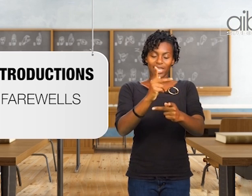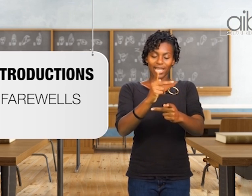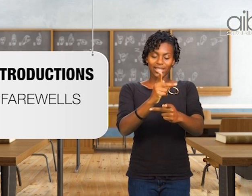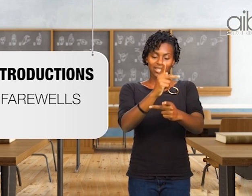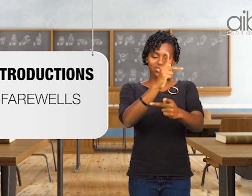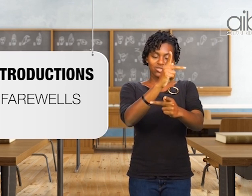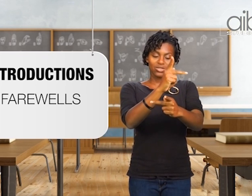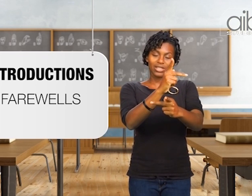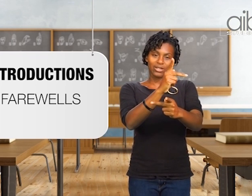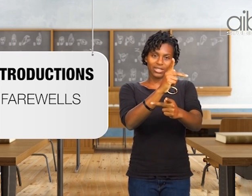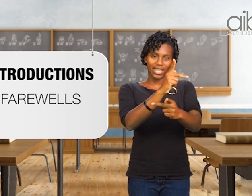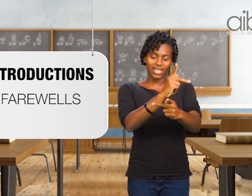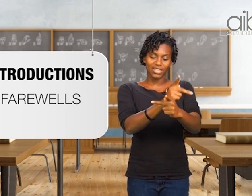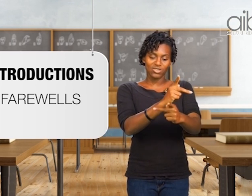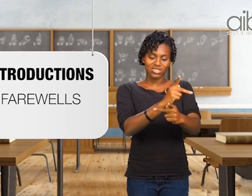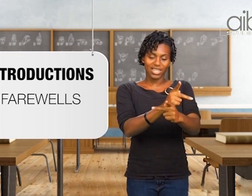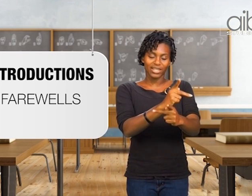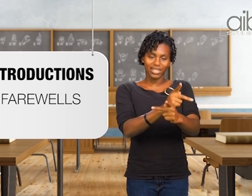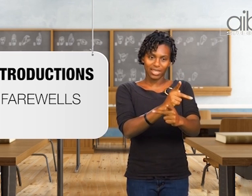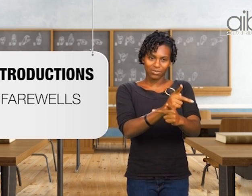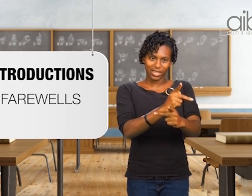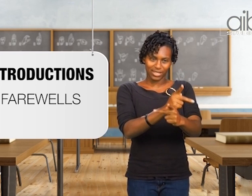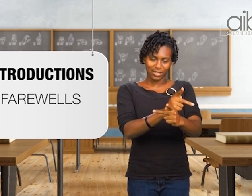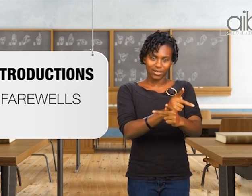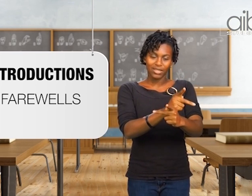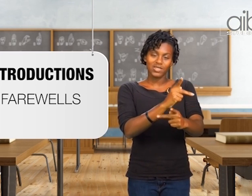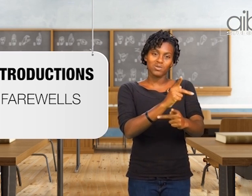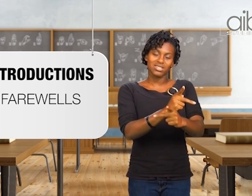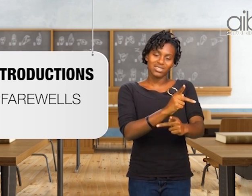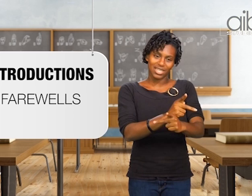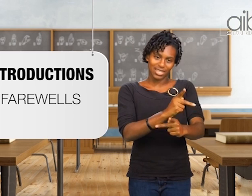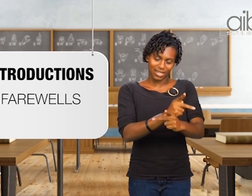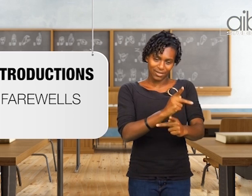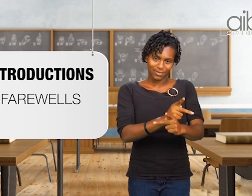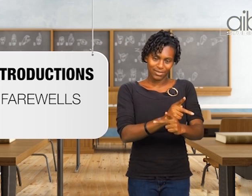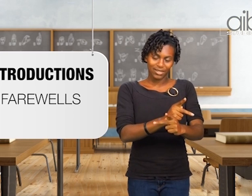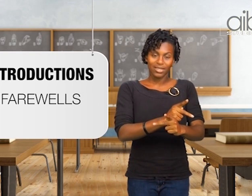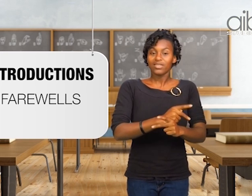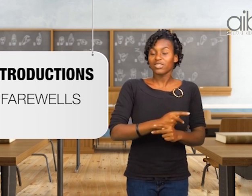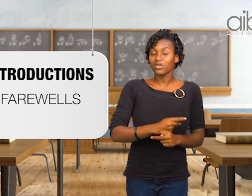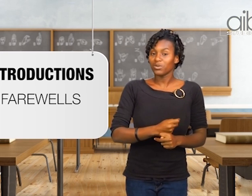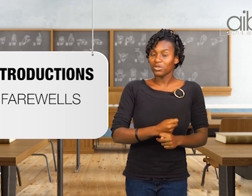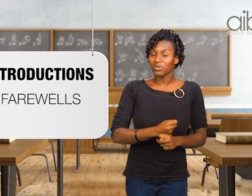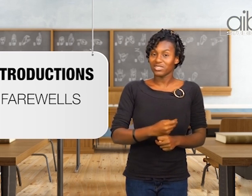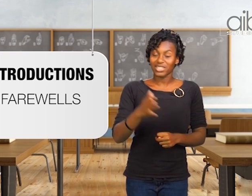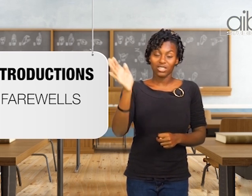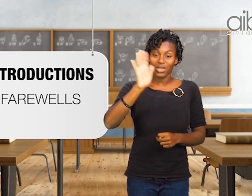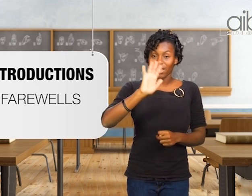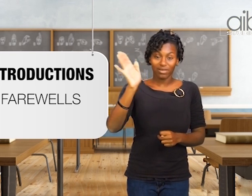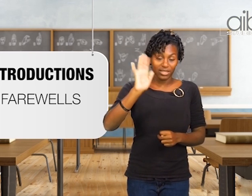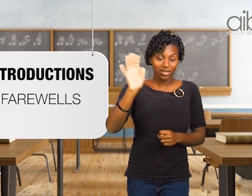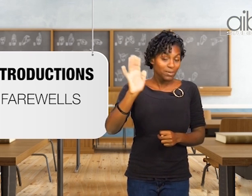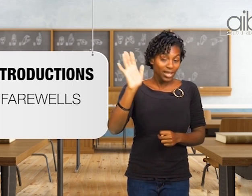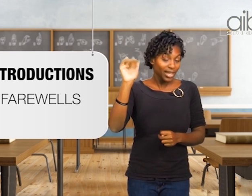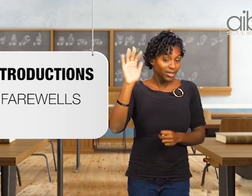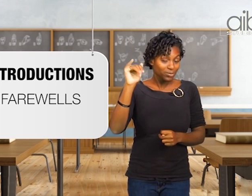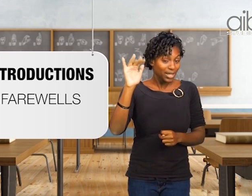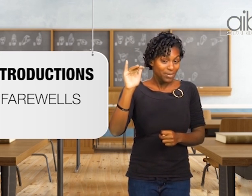that is you do the letter K and you just kind of hit right here. This means take care. So you once again, you have like goodbye or